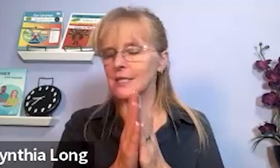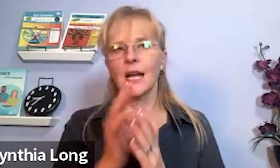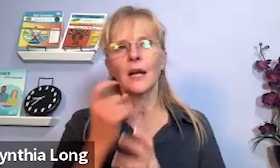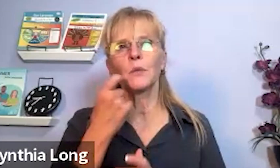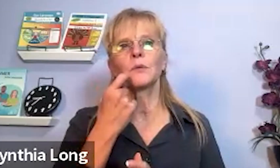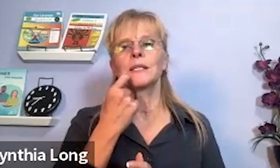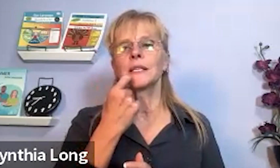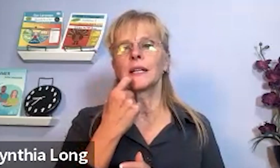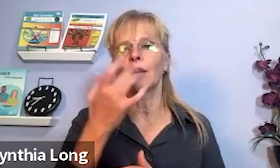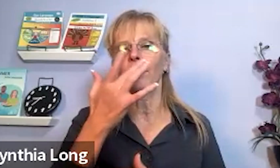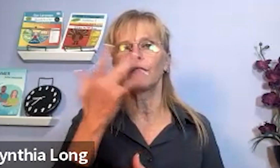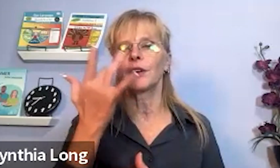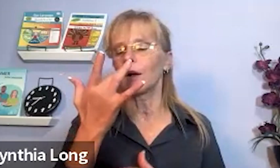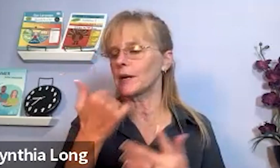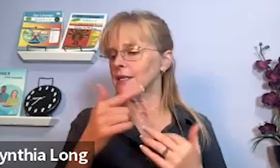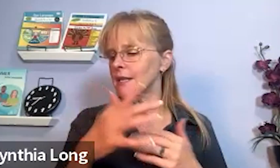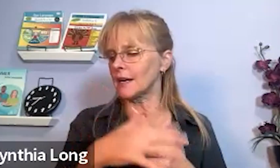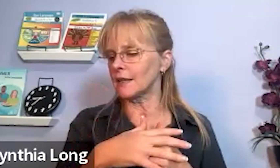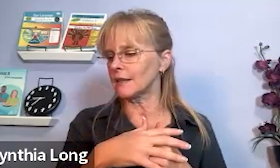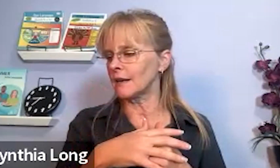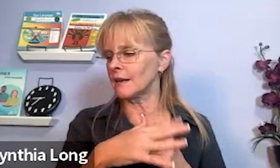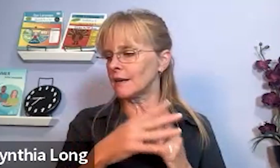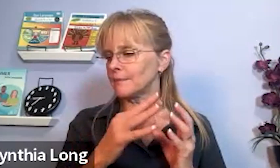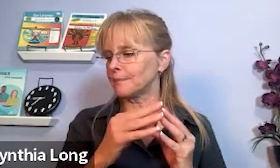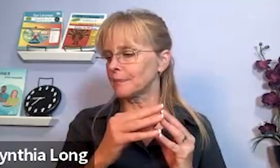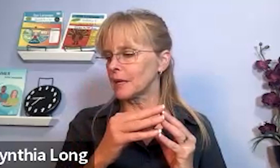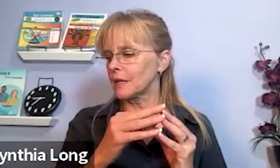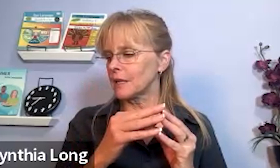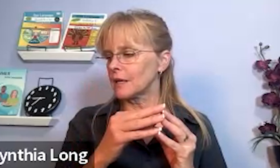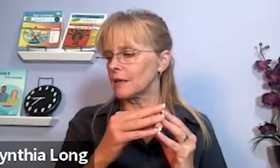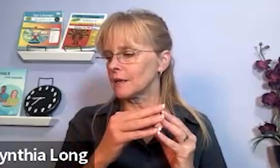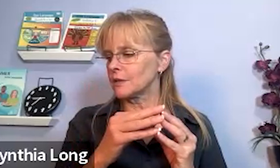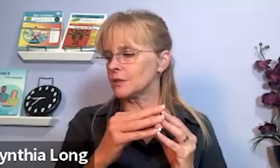I just signed one recently. I already forgot what I signed.